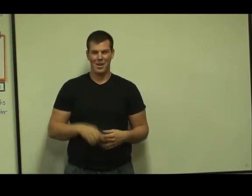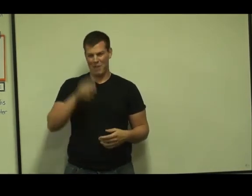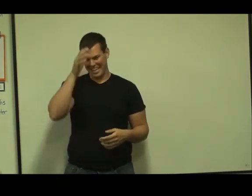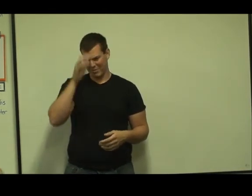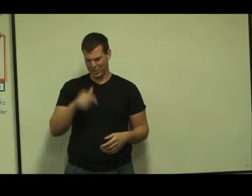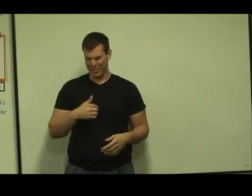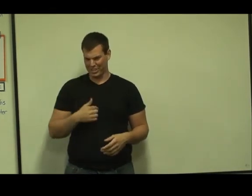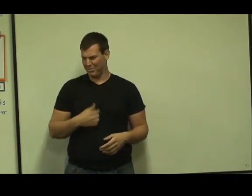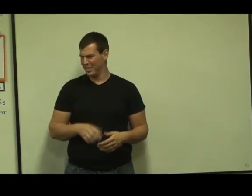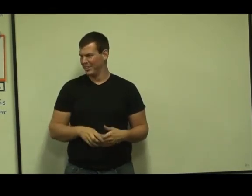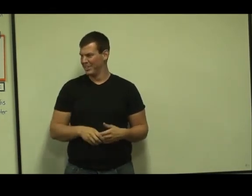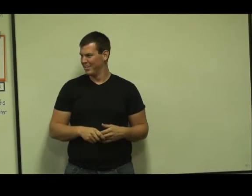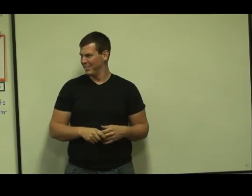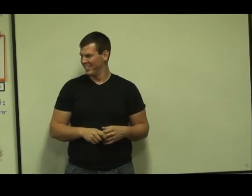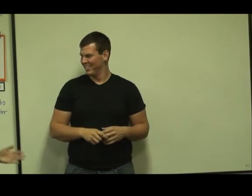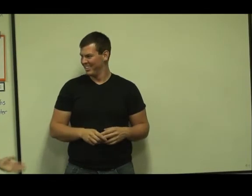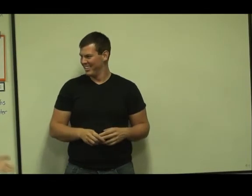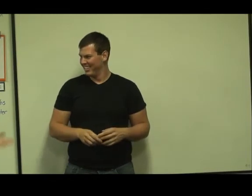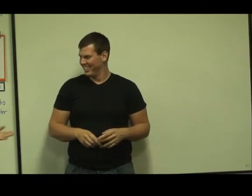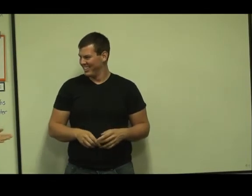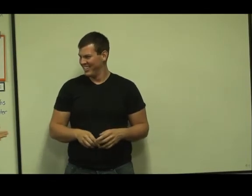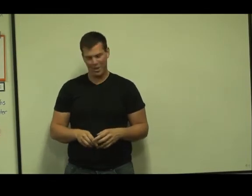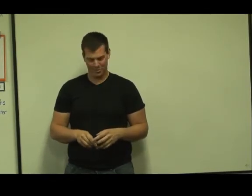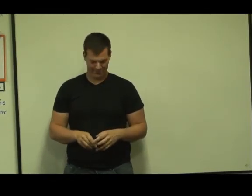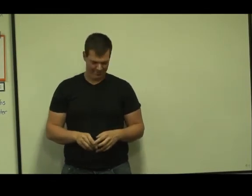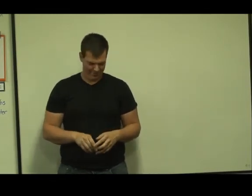My dad would do that to me. Is that the recommended?